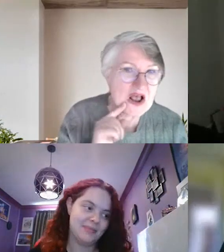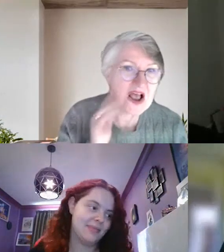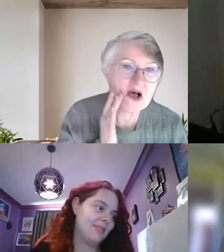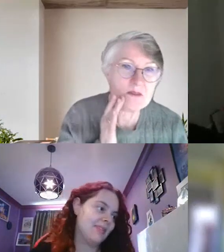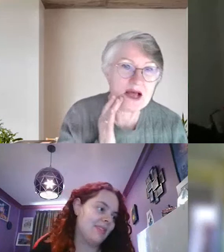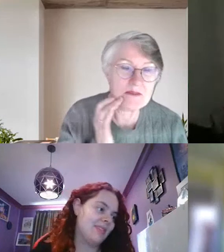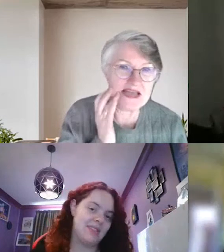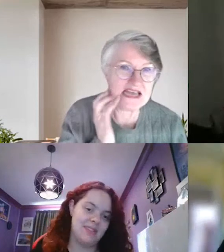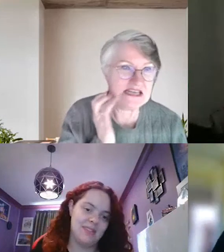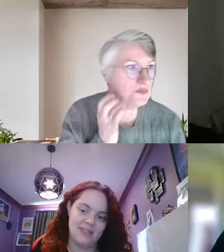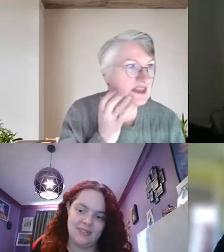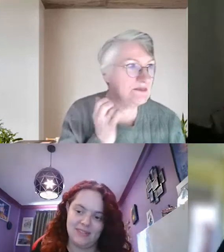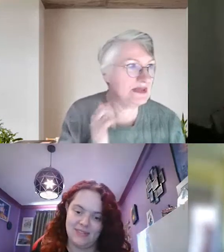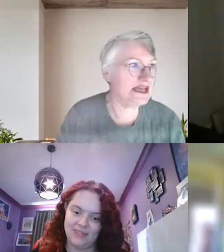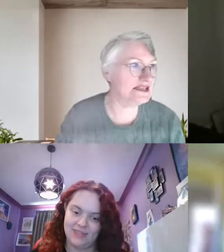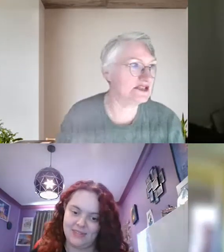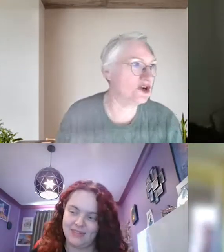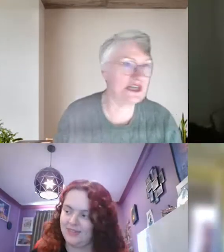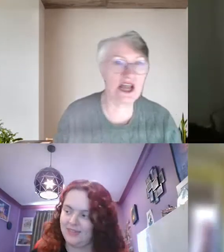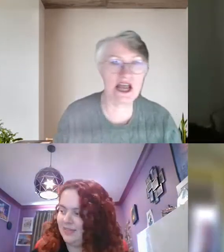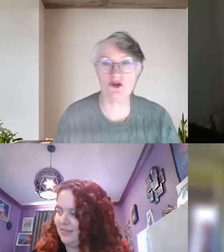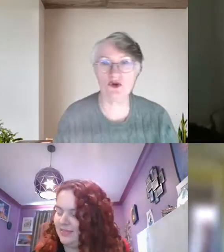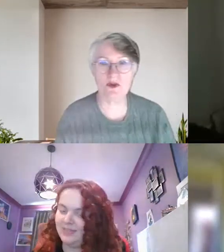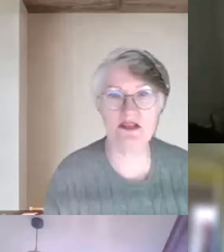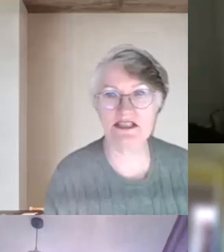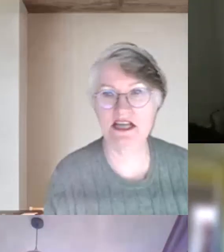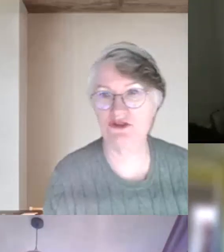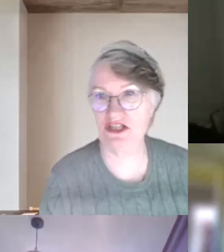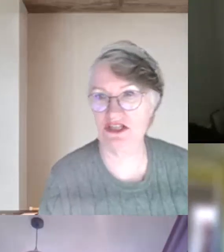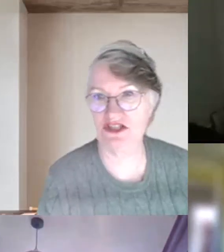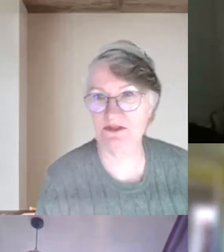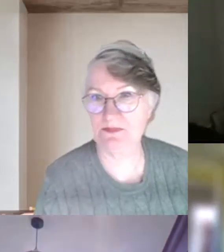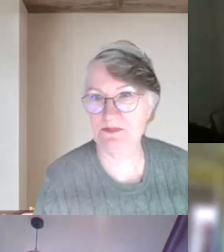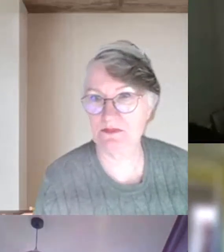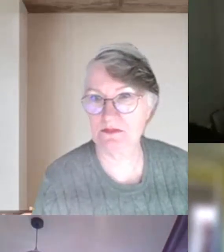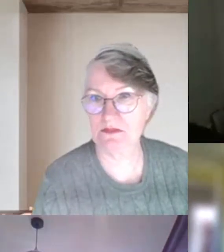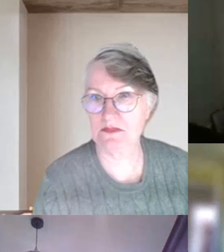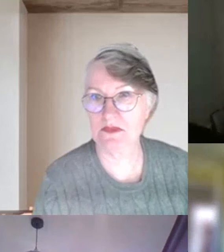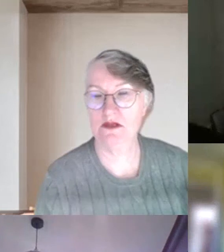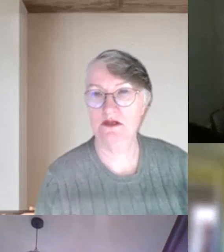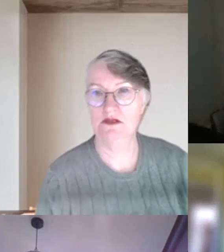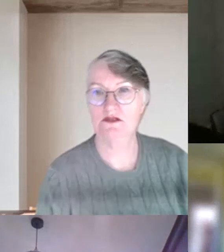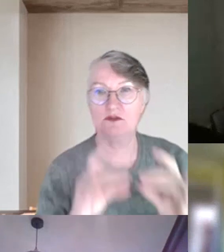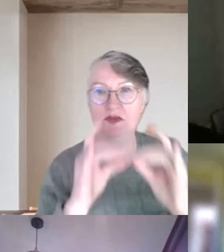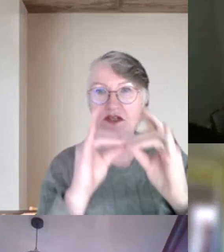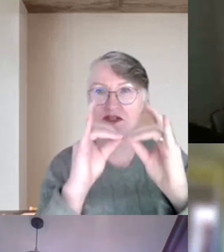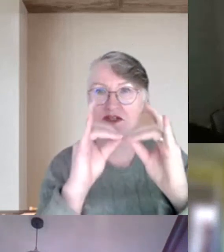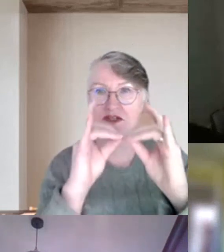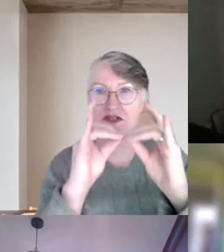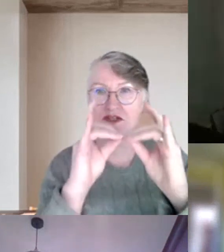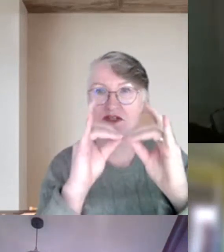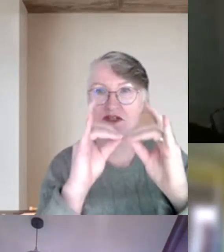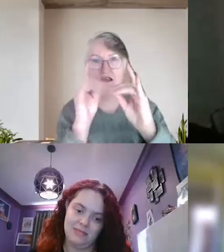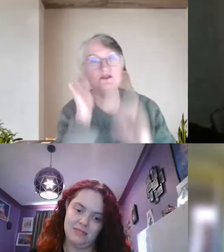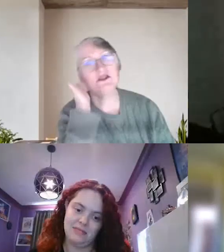less. whether bed is an Auslan or whether it's natural gesture. So we don't